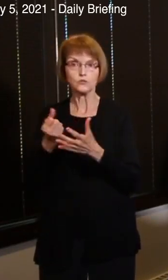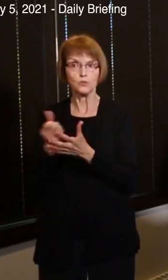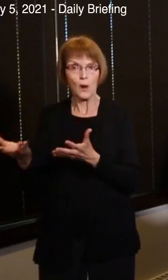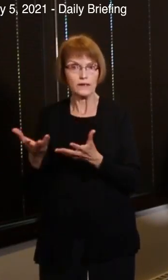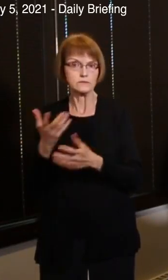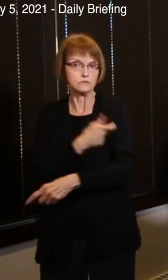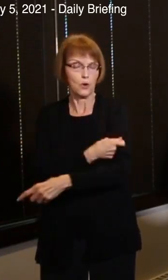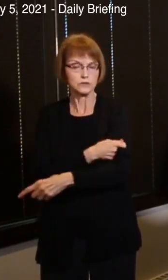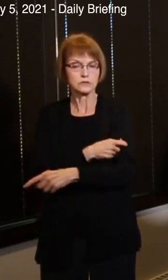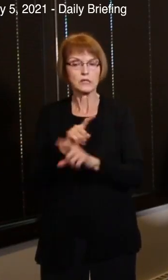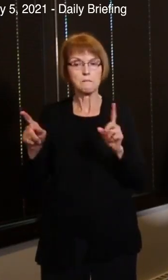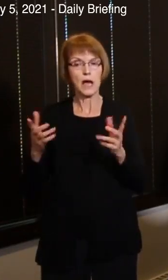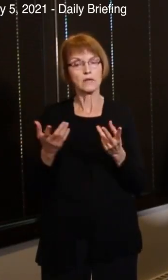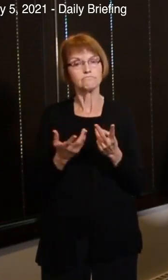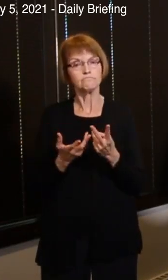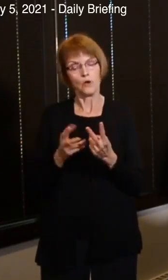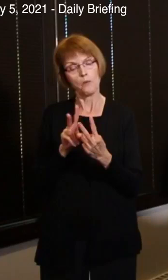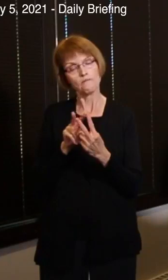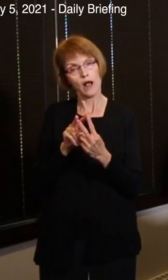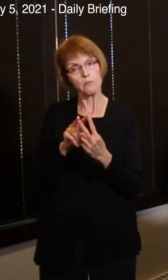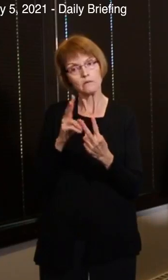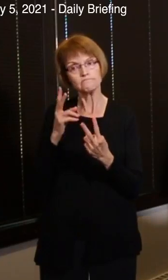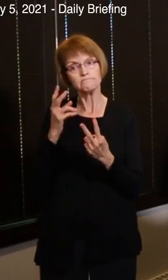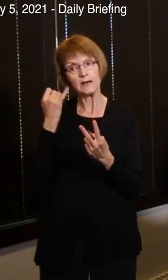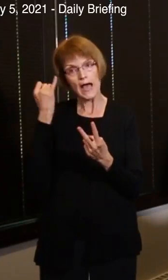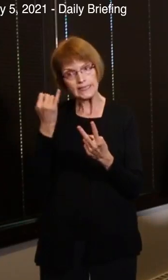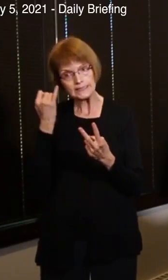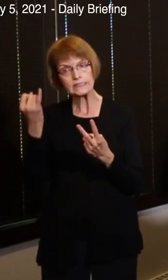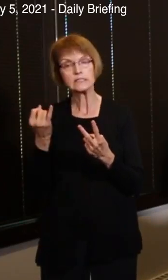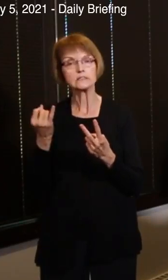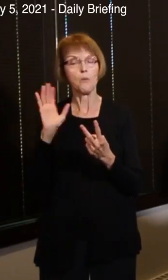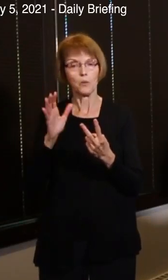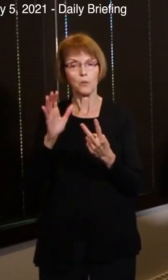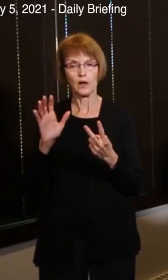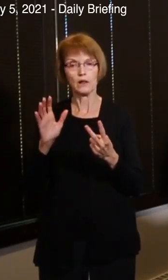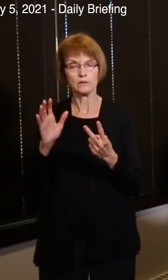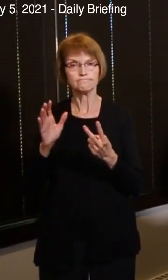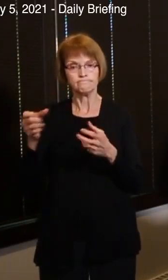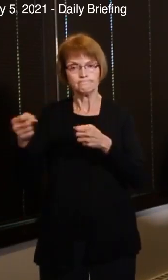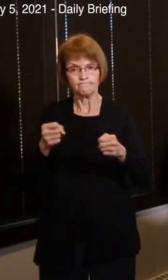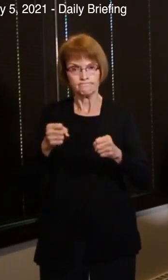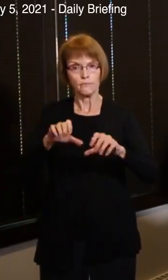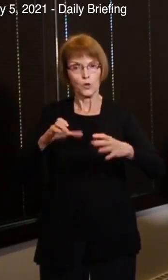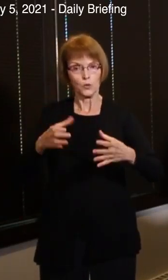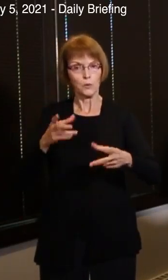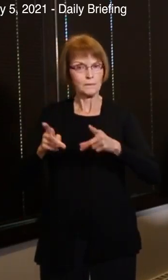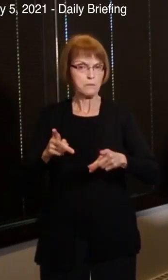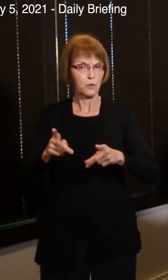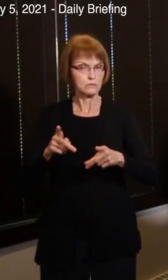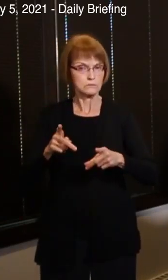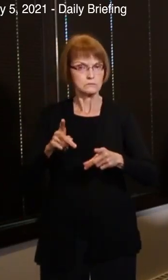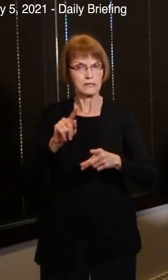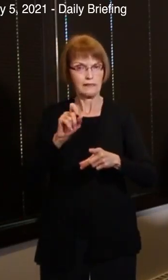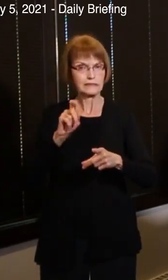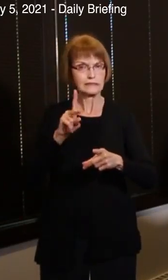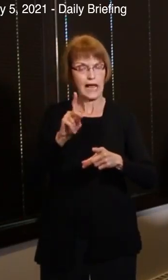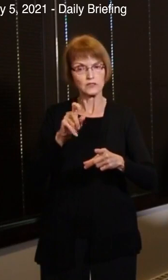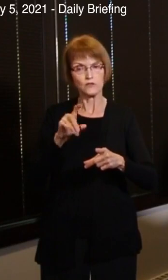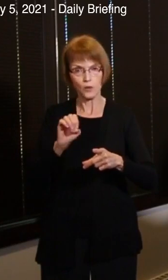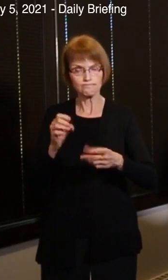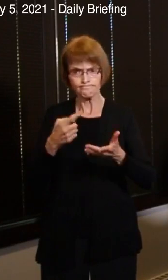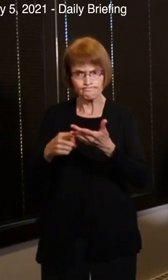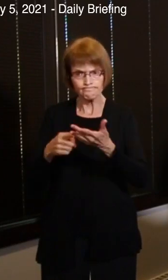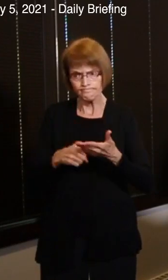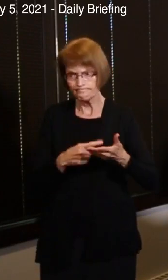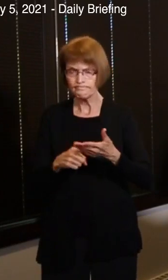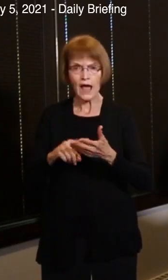of things. We're going to be pulling together a group of folks within the task force to think about, what sort of messaging